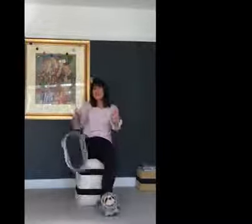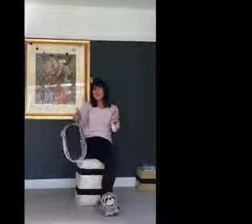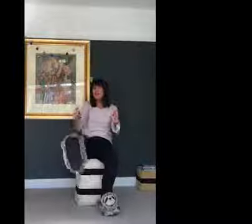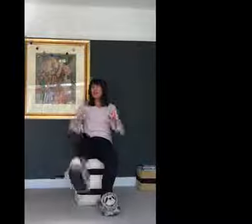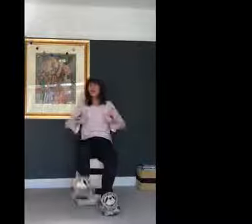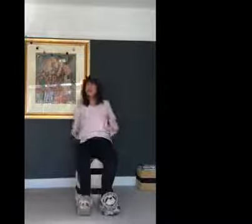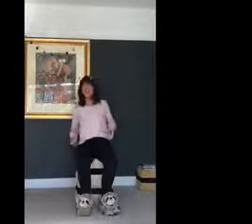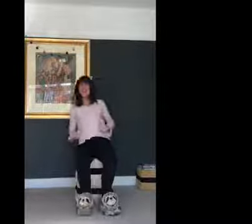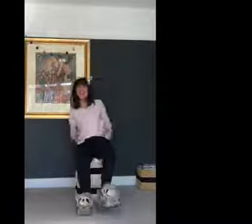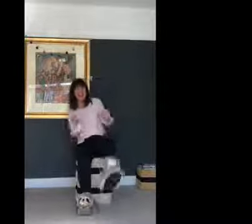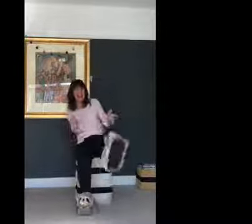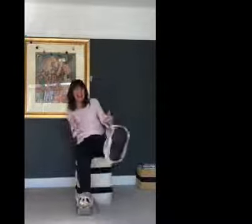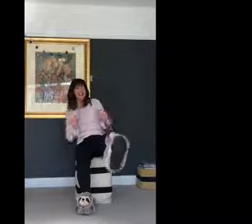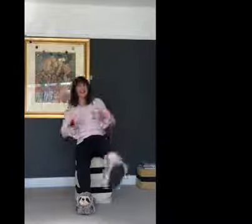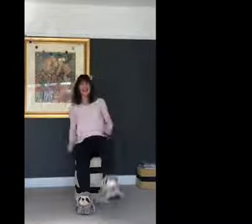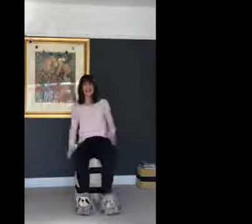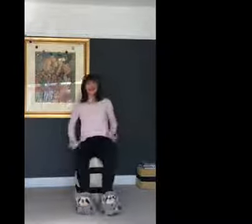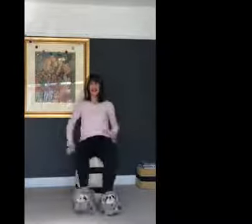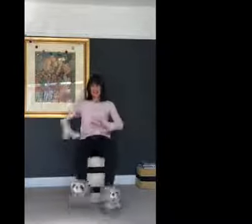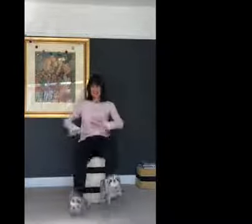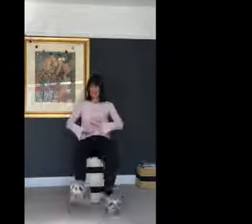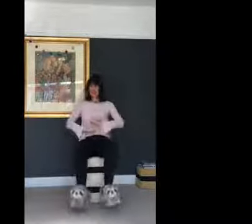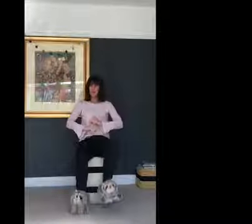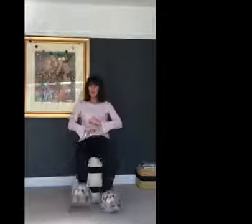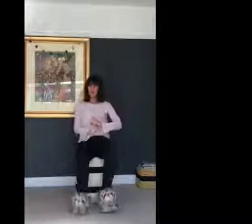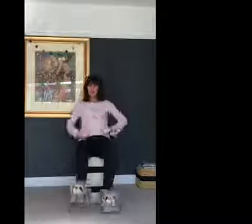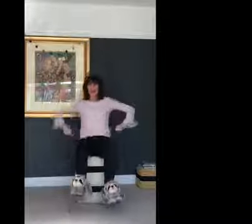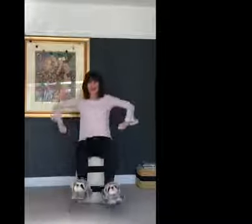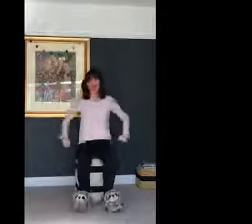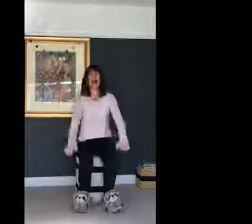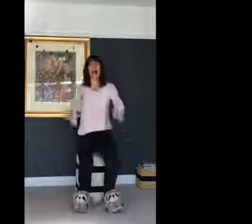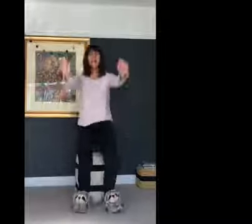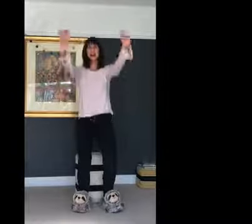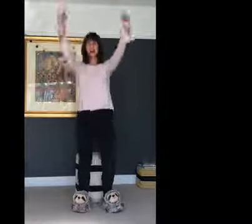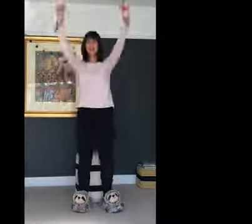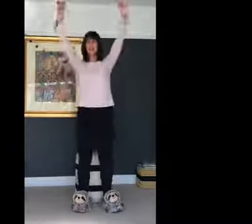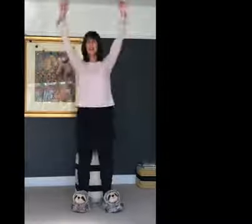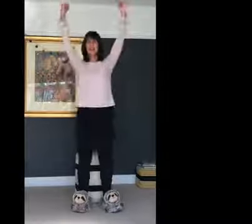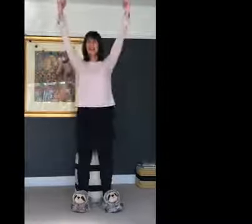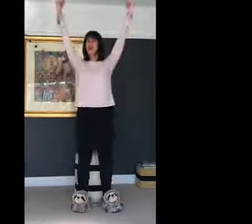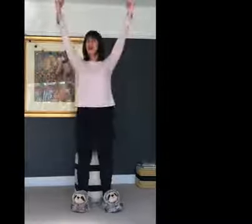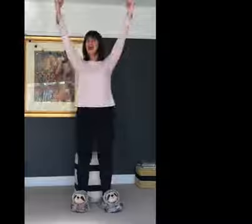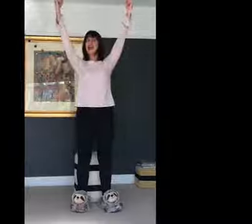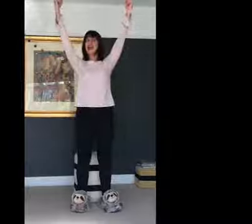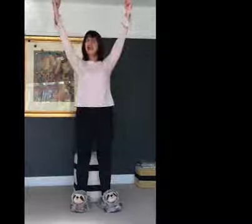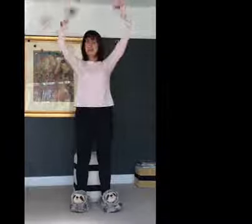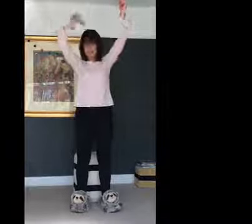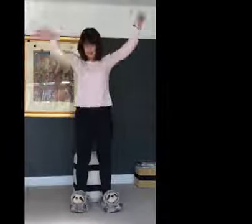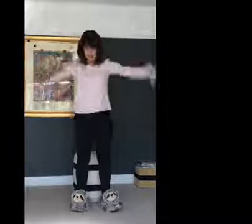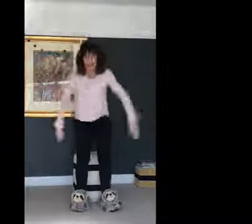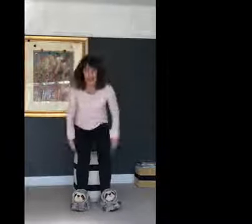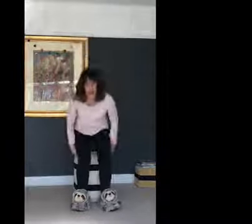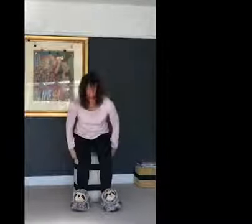Stamp your feet, getting it together. Stamp your feet, stand up. Hooray! Sit down.